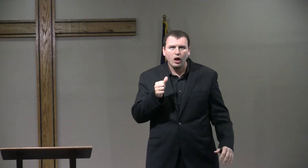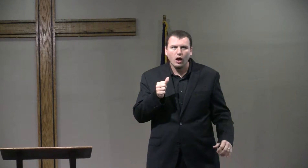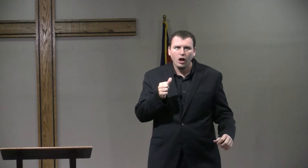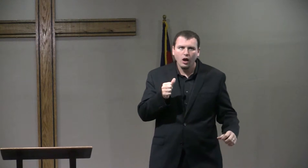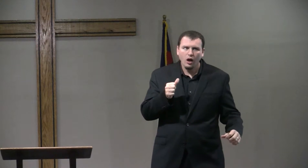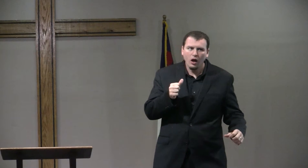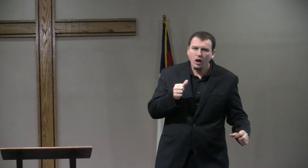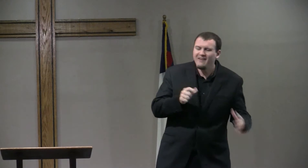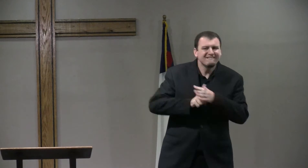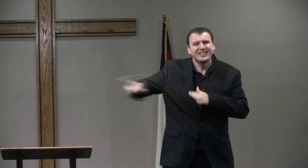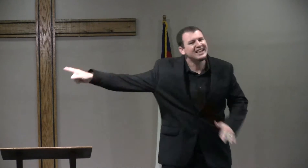Don't